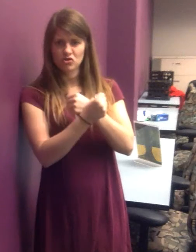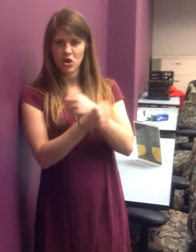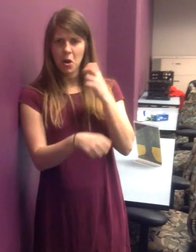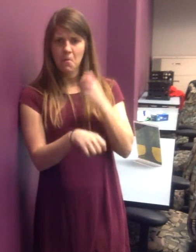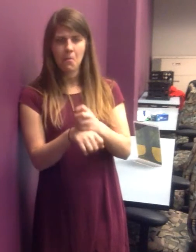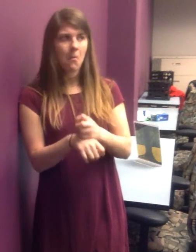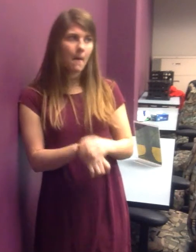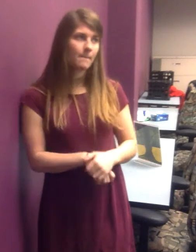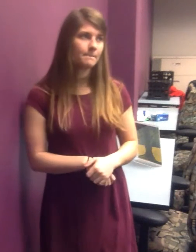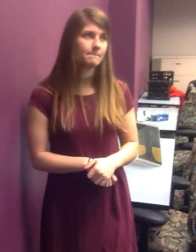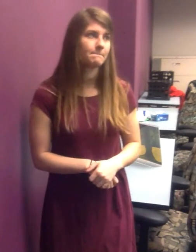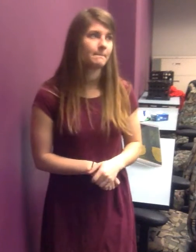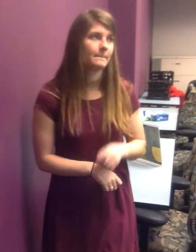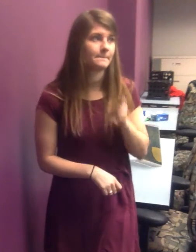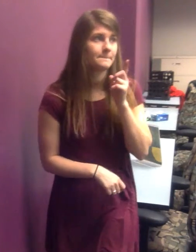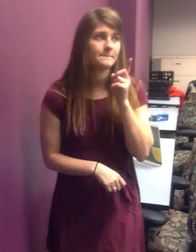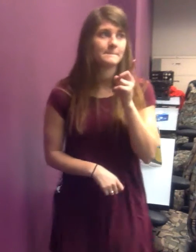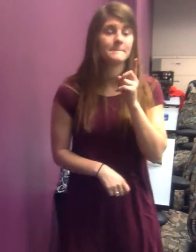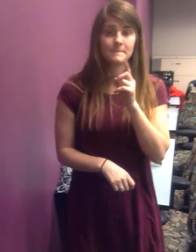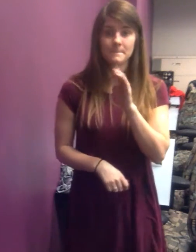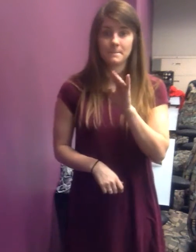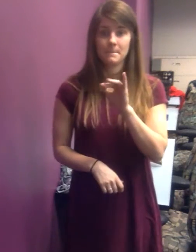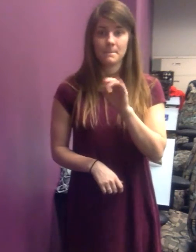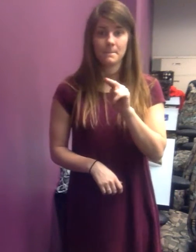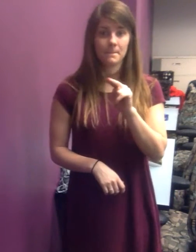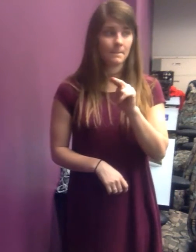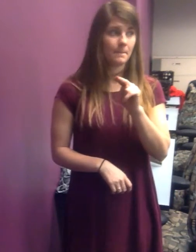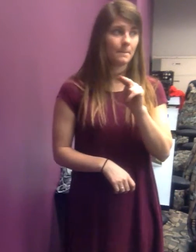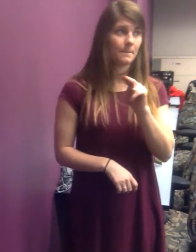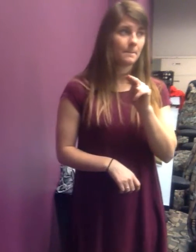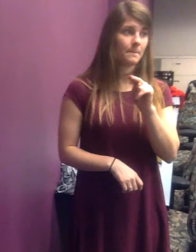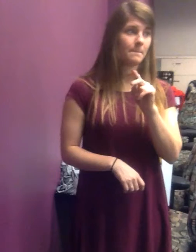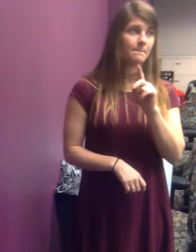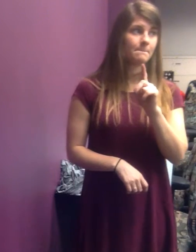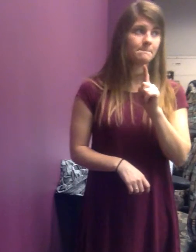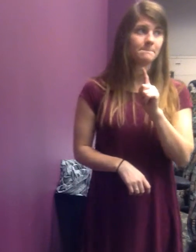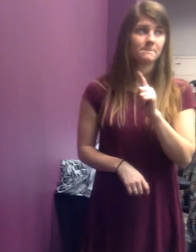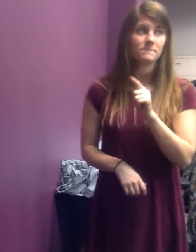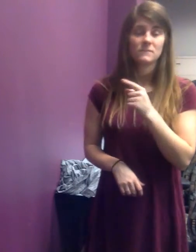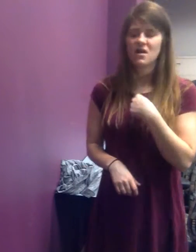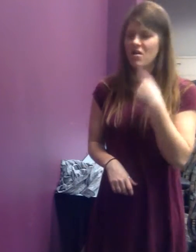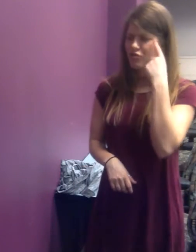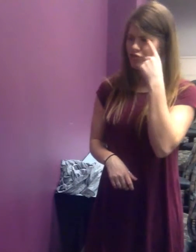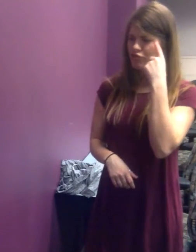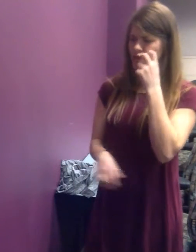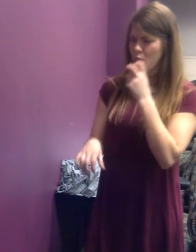think the risks of climate change are real. And that you're seeing climate change. I think human activity is contributing to it. We don't